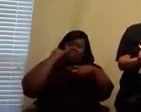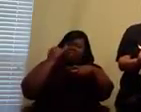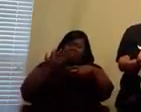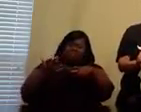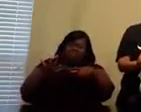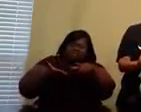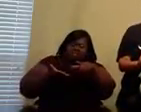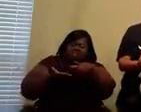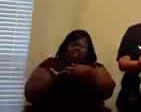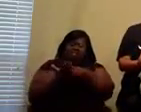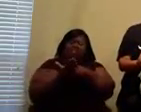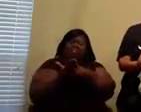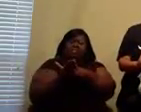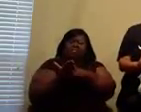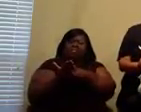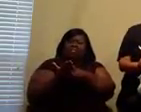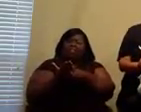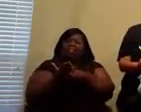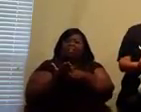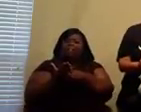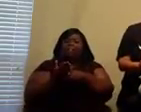are already exuding